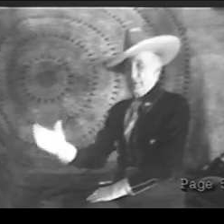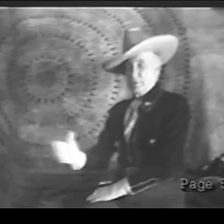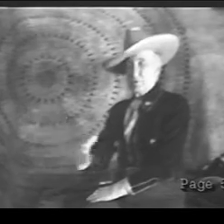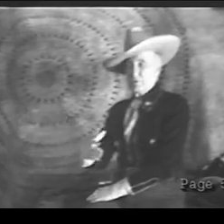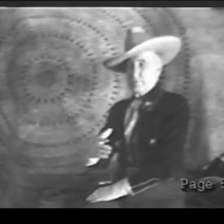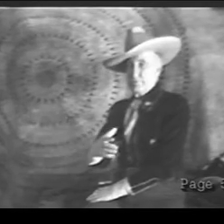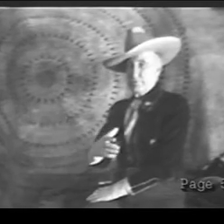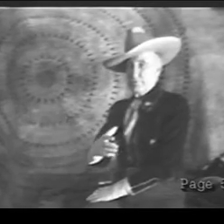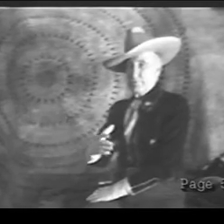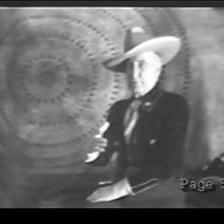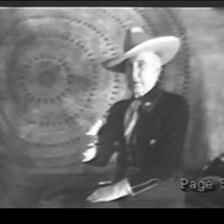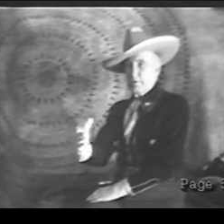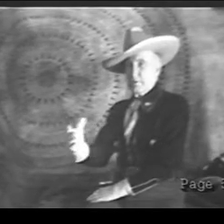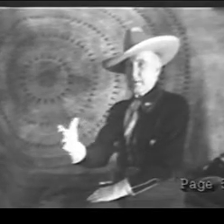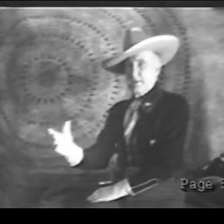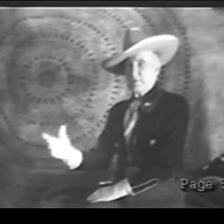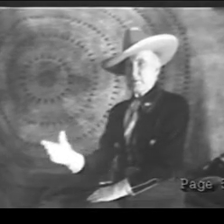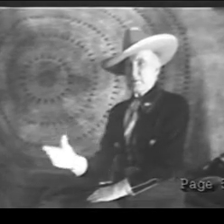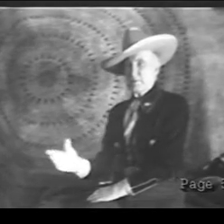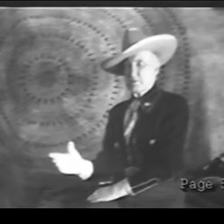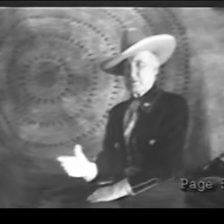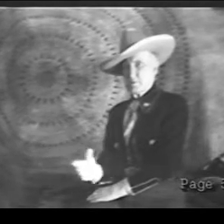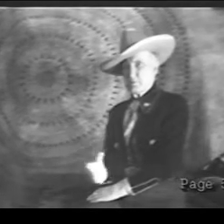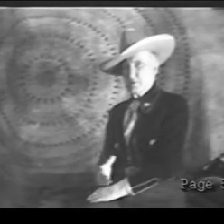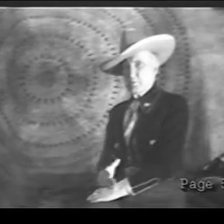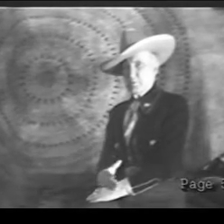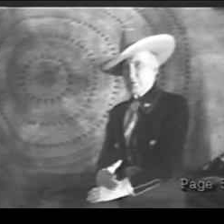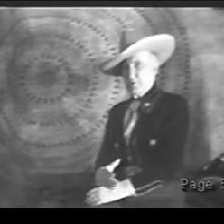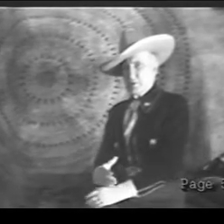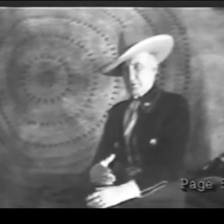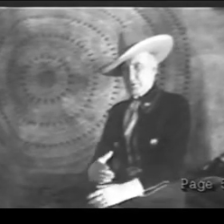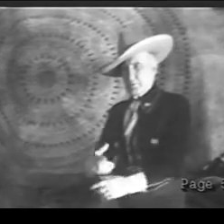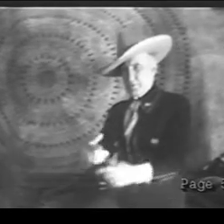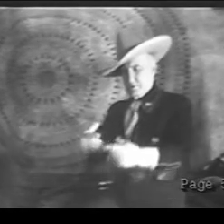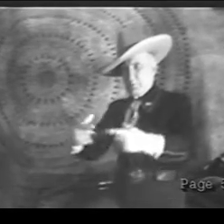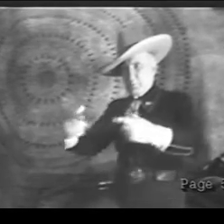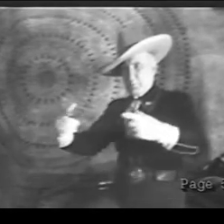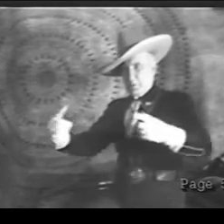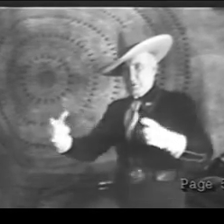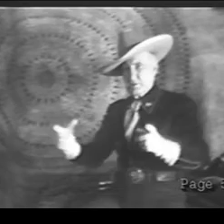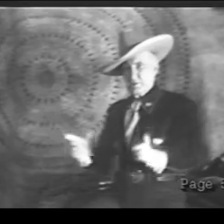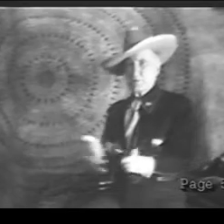And of course, if you had a great gathering of Indians for some ceremony, their teepees then would be pitched in a